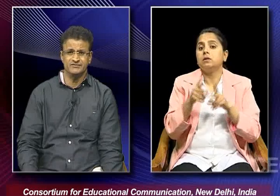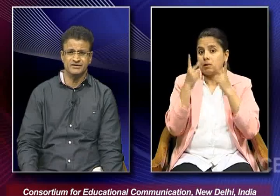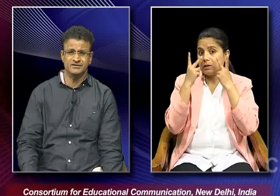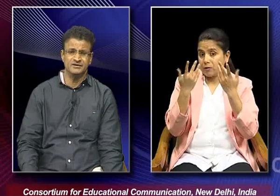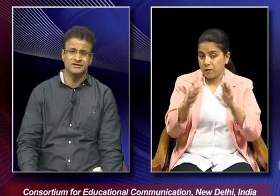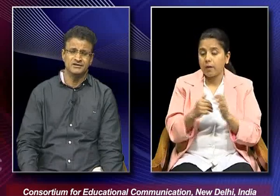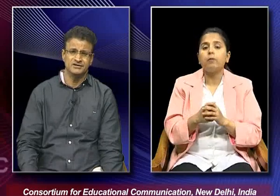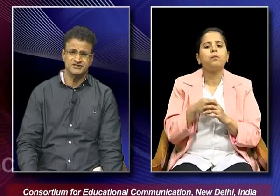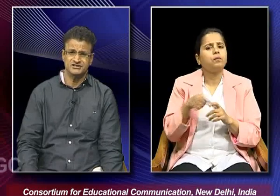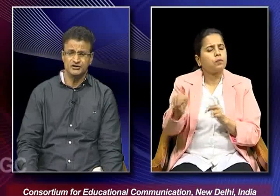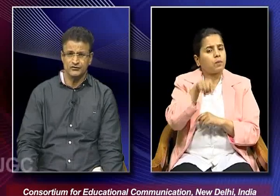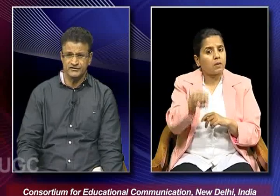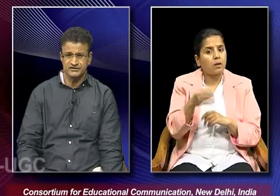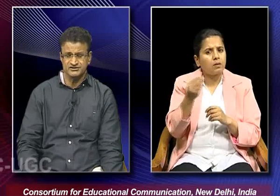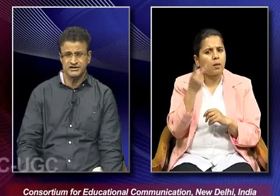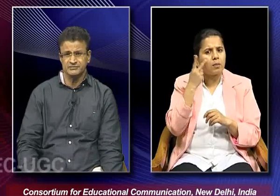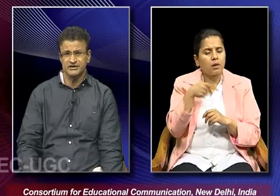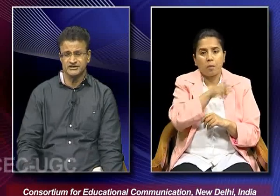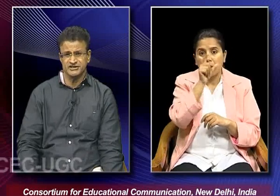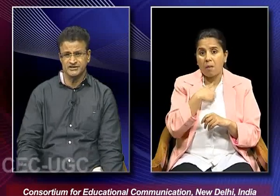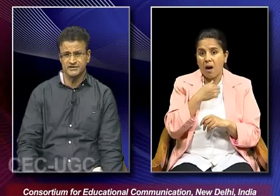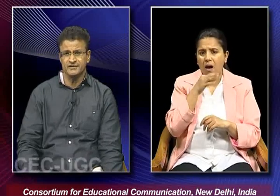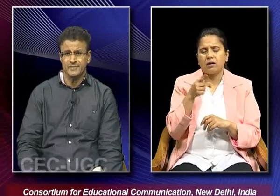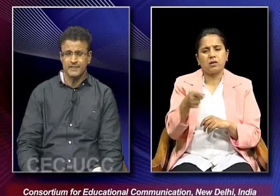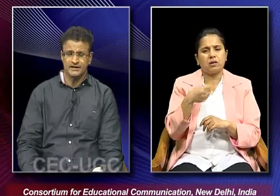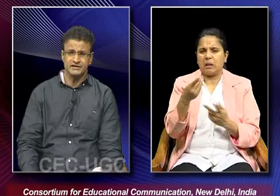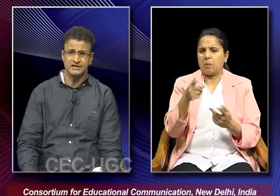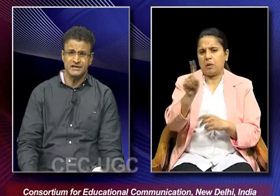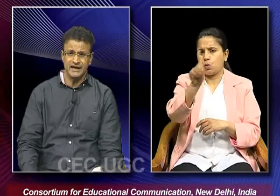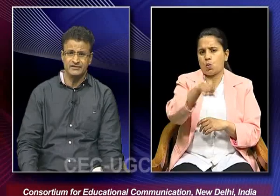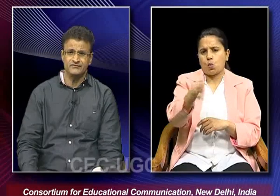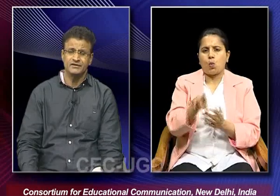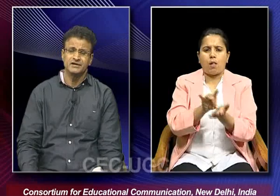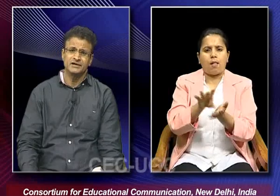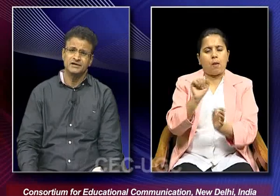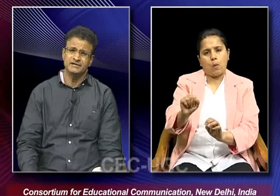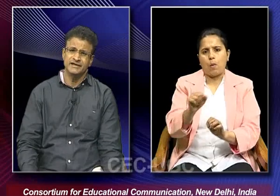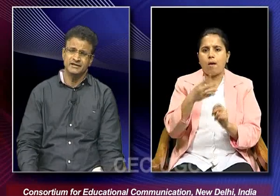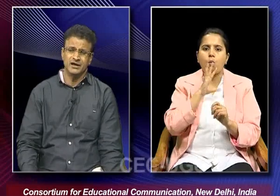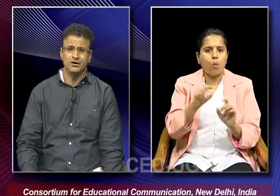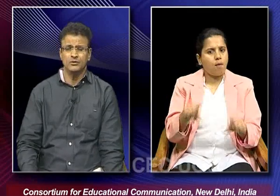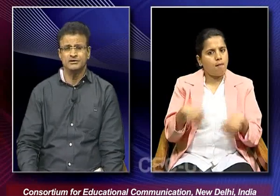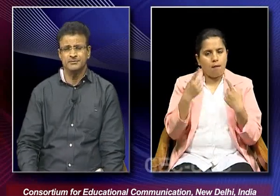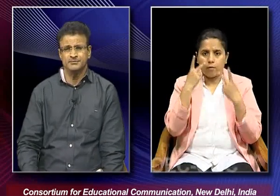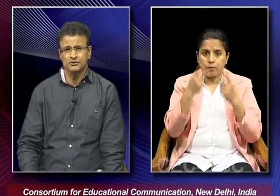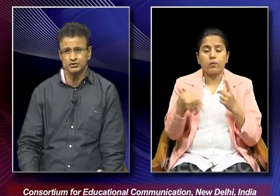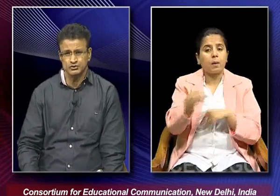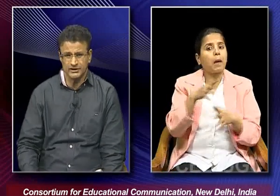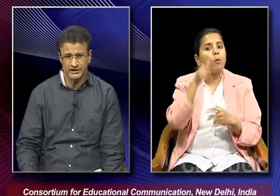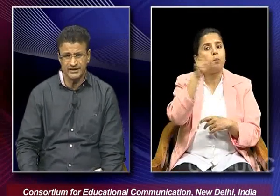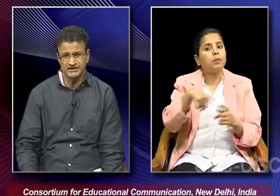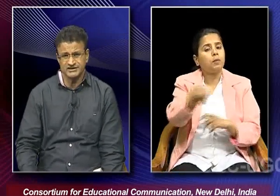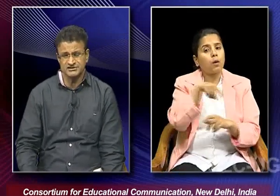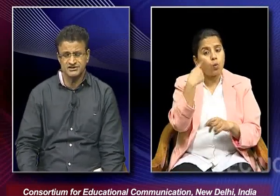that when such kind of offers they are being rejected in the real life, then how the people, those who